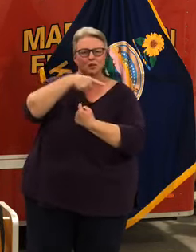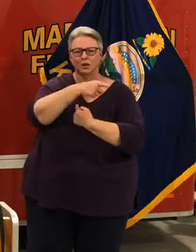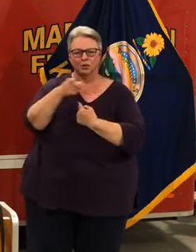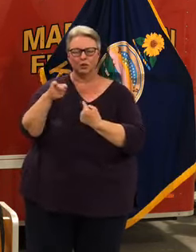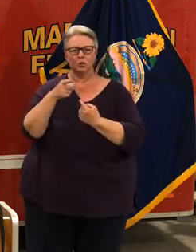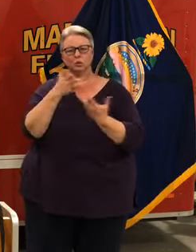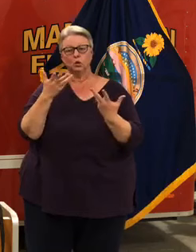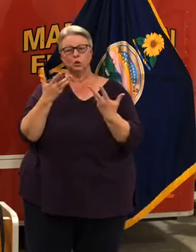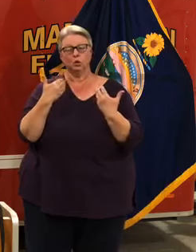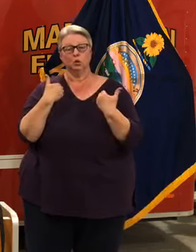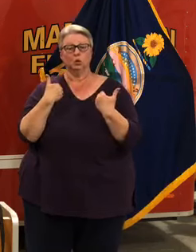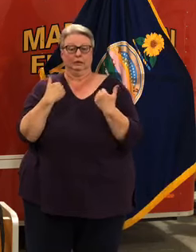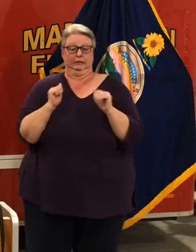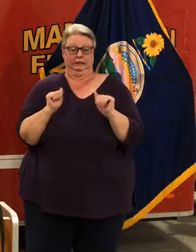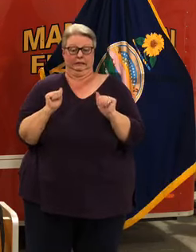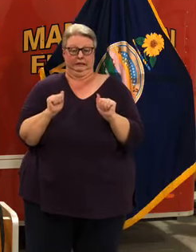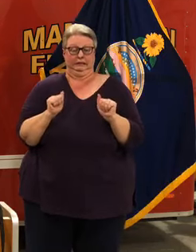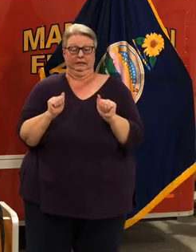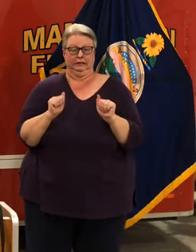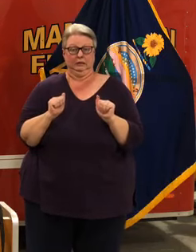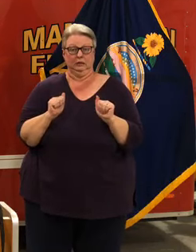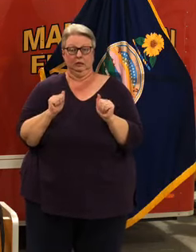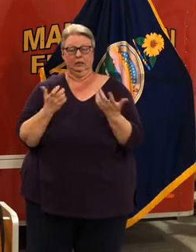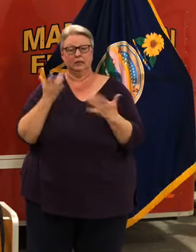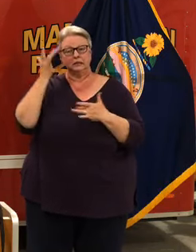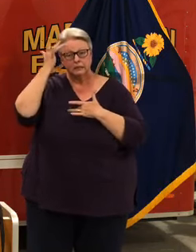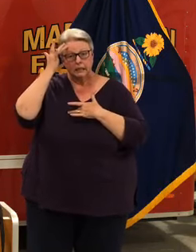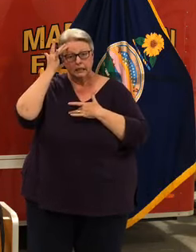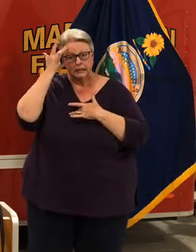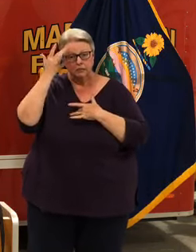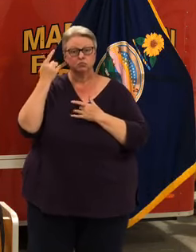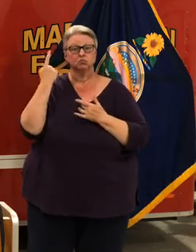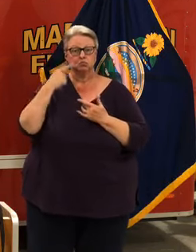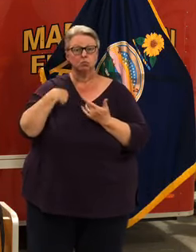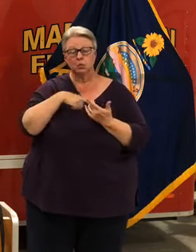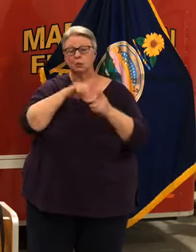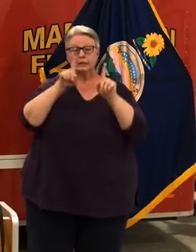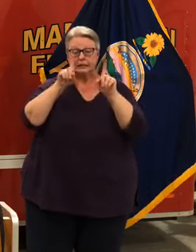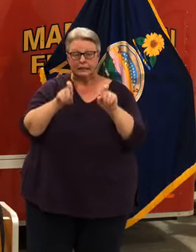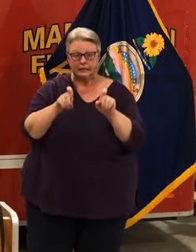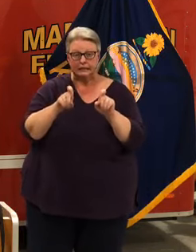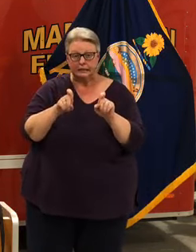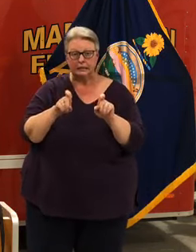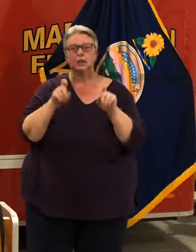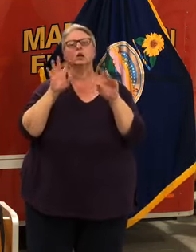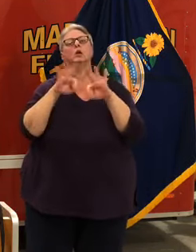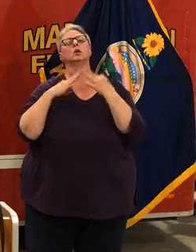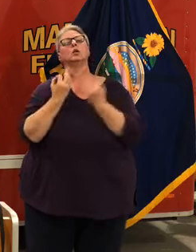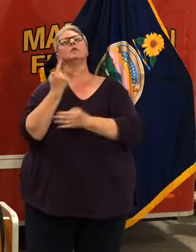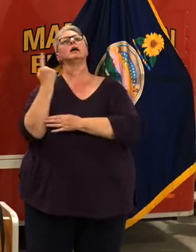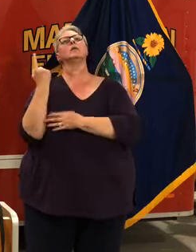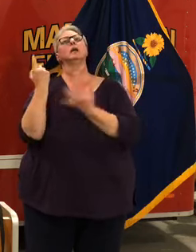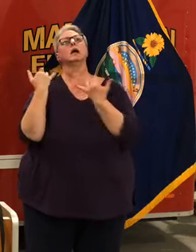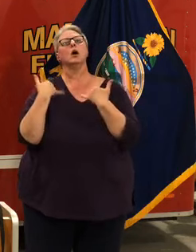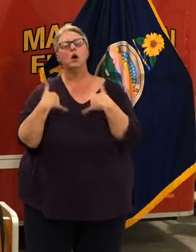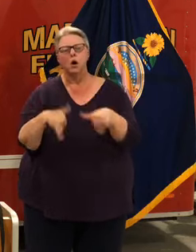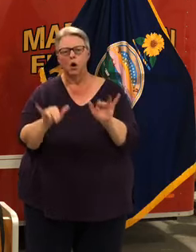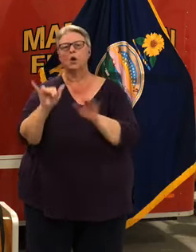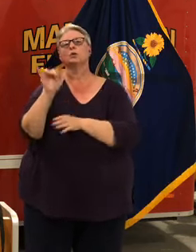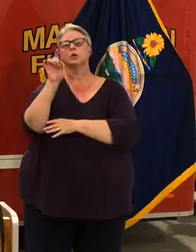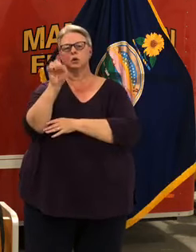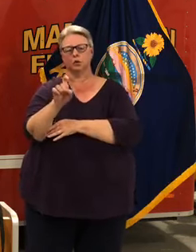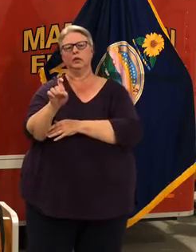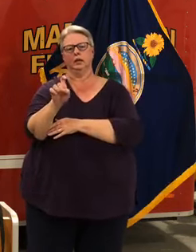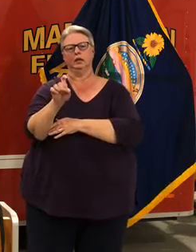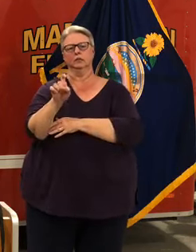the potential to be infected. That's why we've tested you, and so it's important that they also treat themselves in isolation. Please request friends